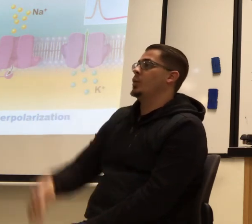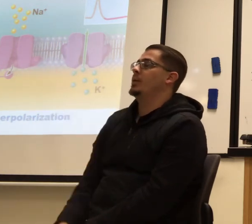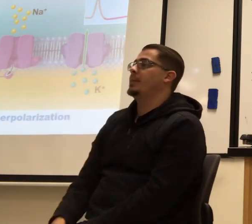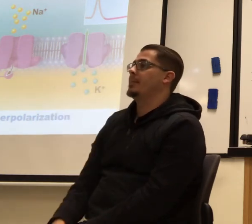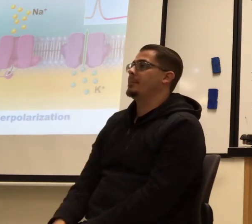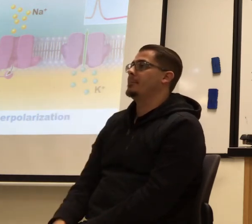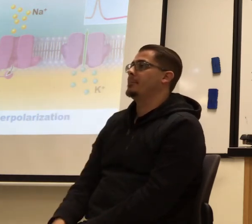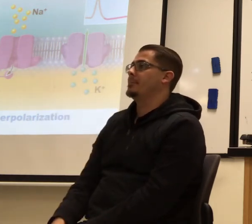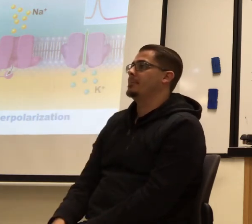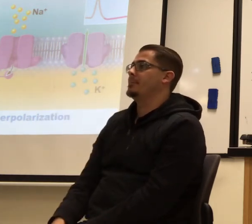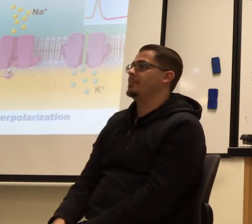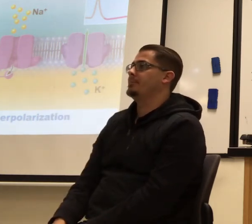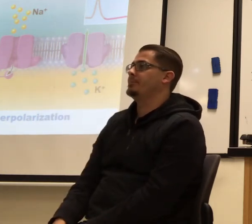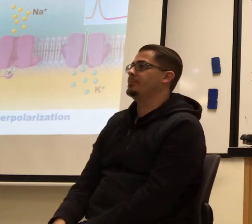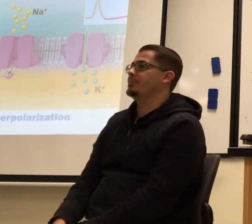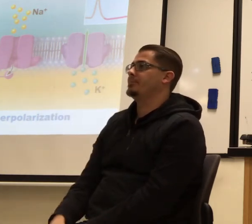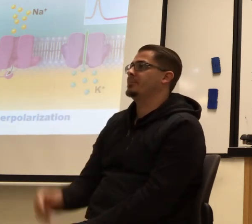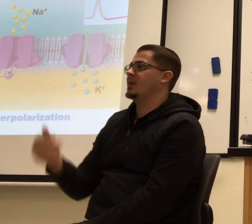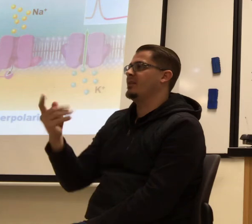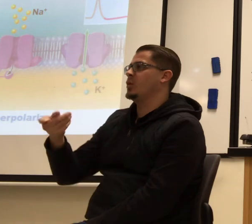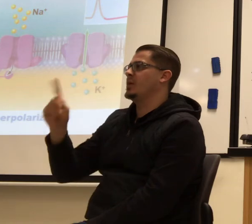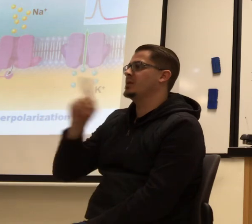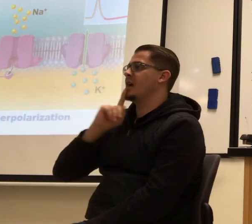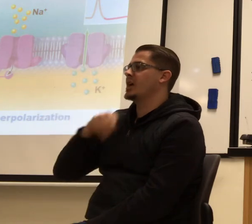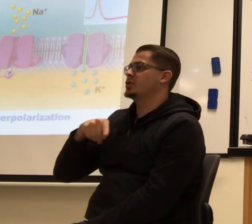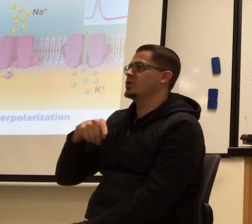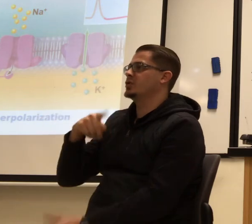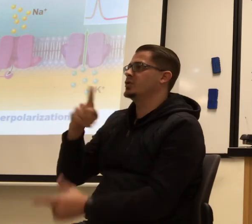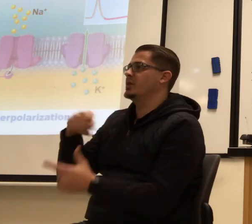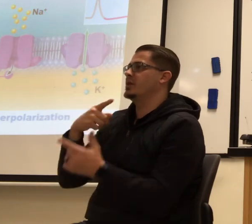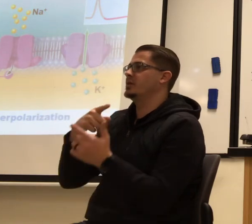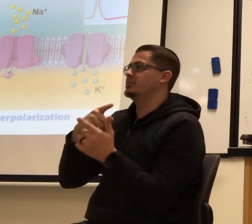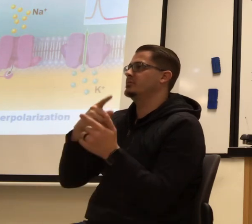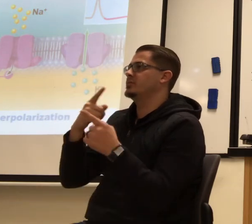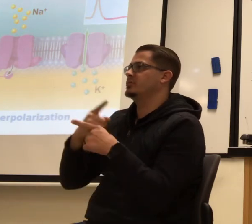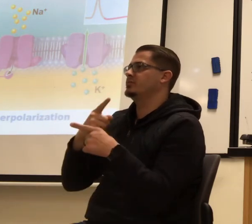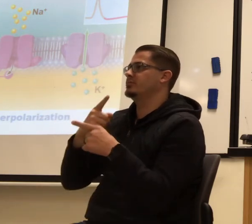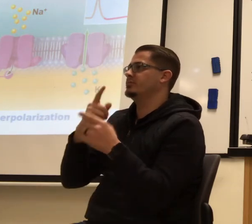Okay, so I'll give you a few minutes. Go ahead and answer those and we'll check back in.